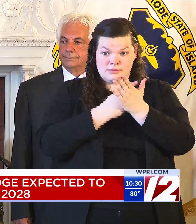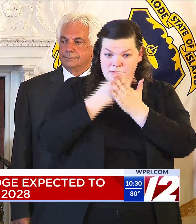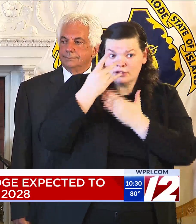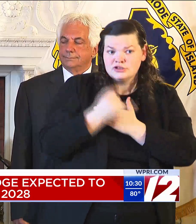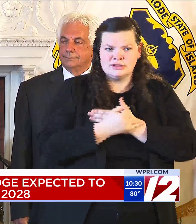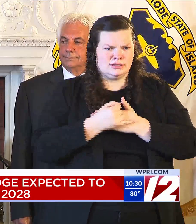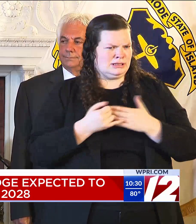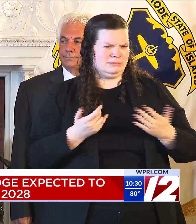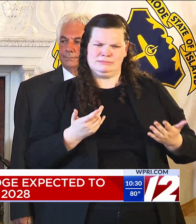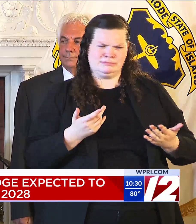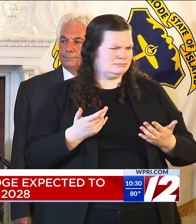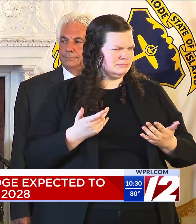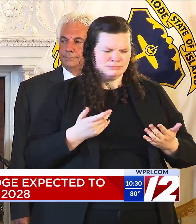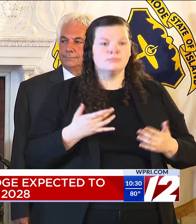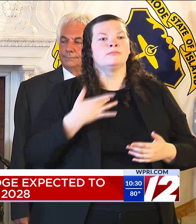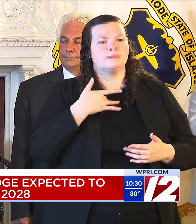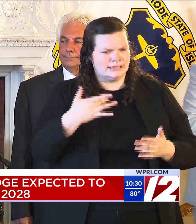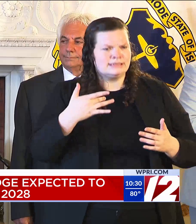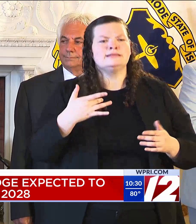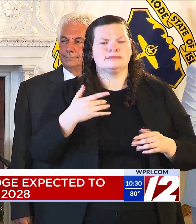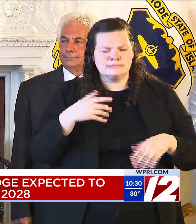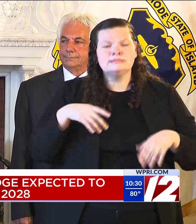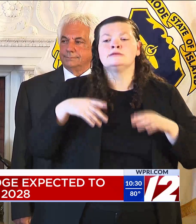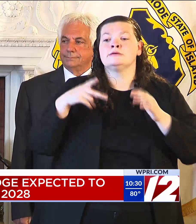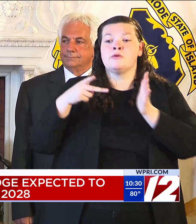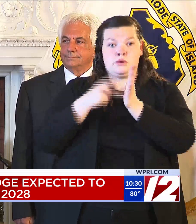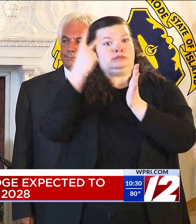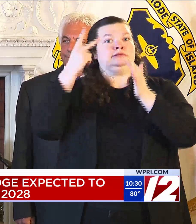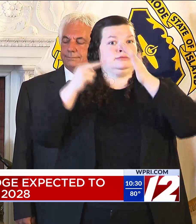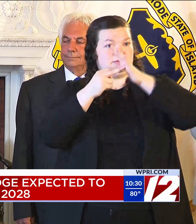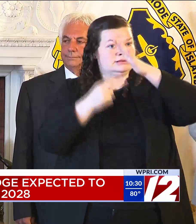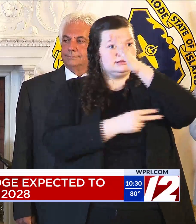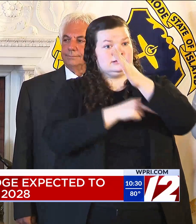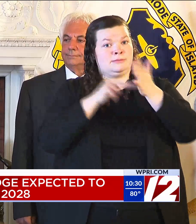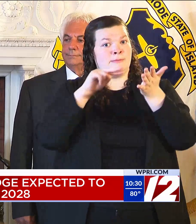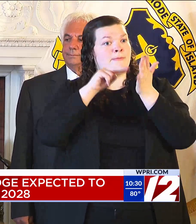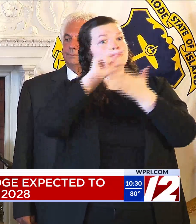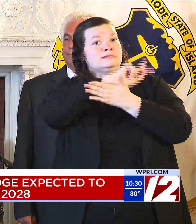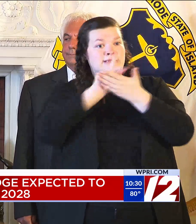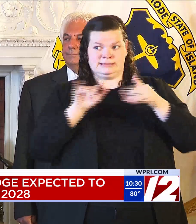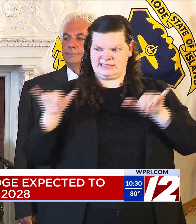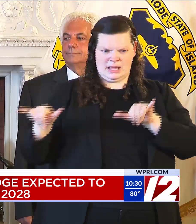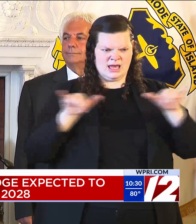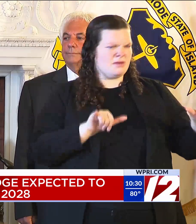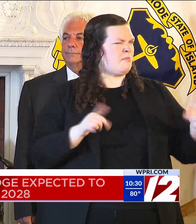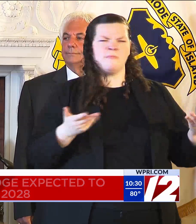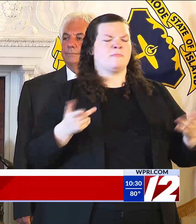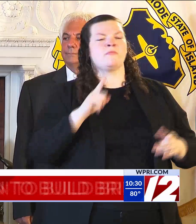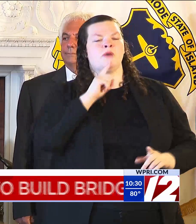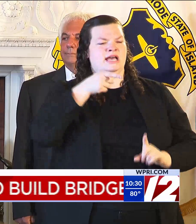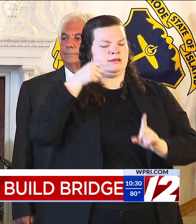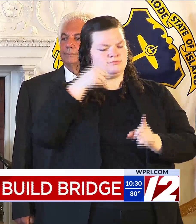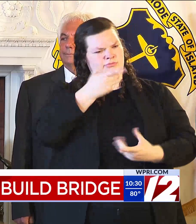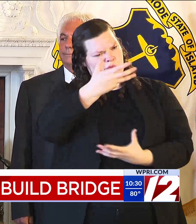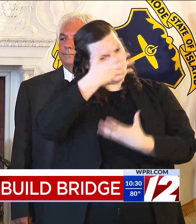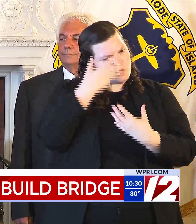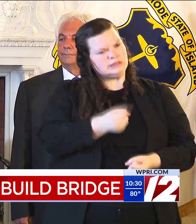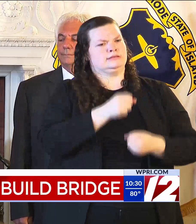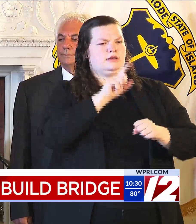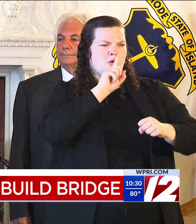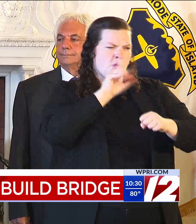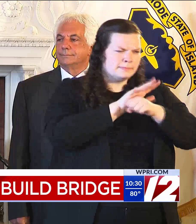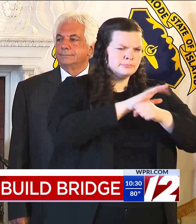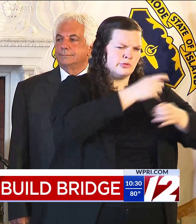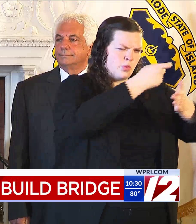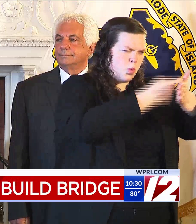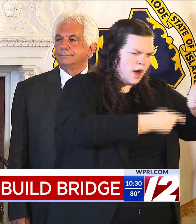the new Washington Bridge gave us the confidence to commit to both the price and schedule that we're sure we can meet in delivering the new bridge.